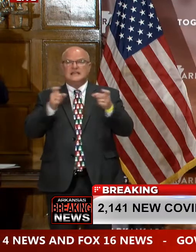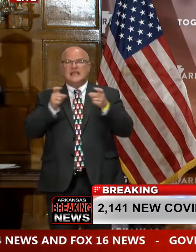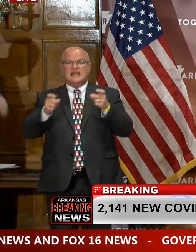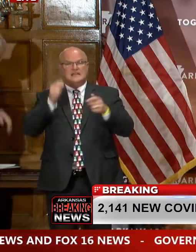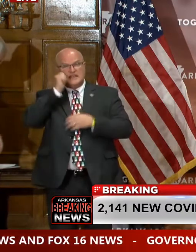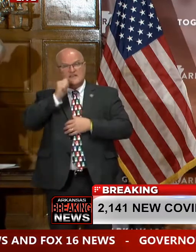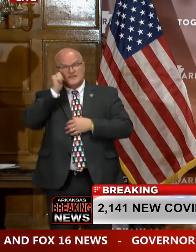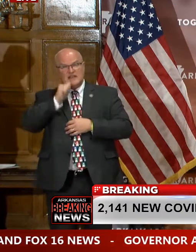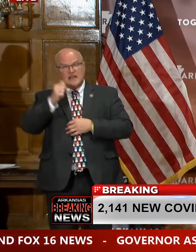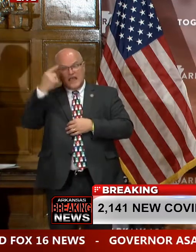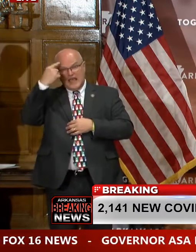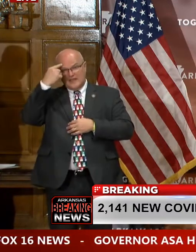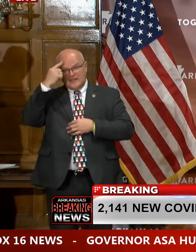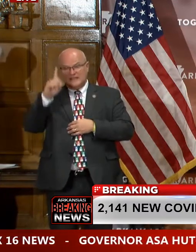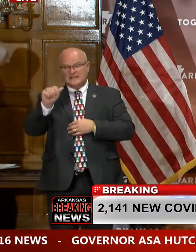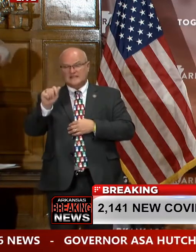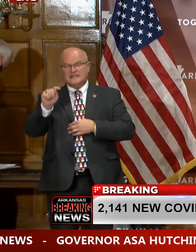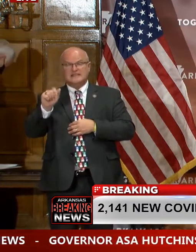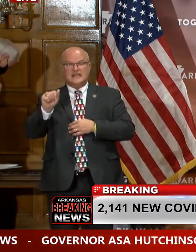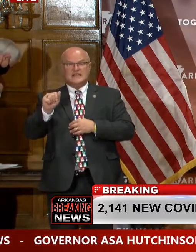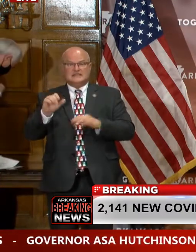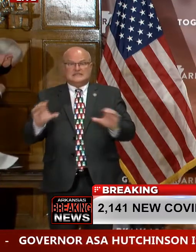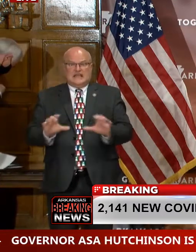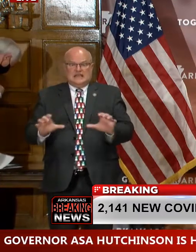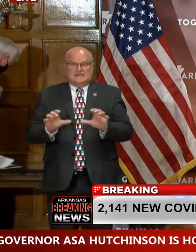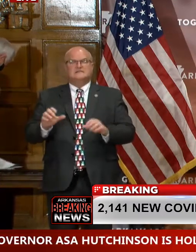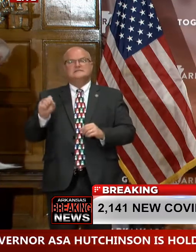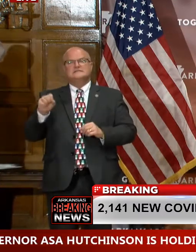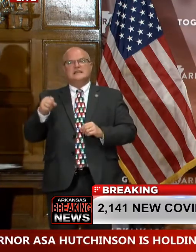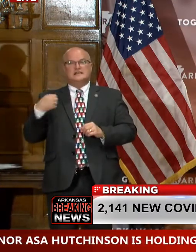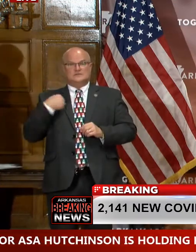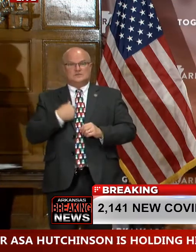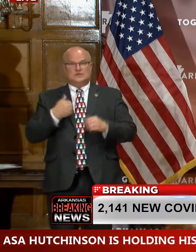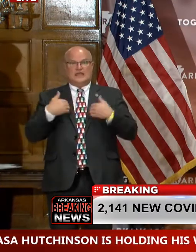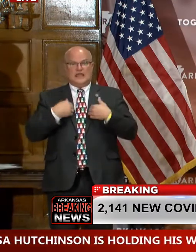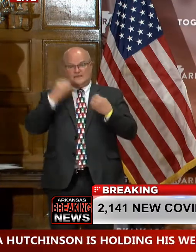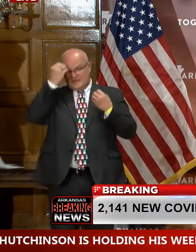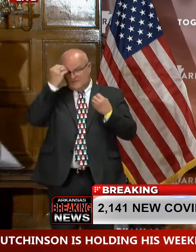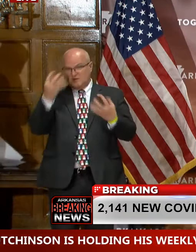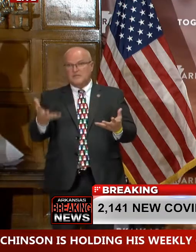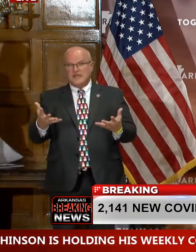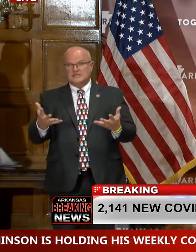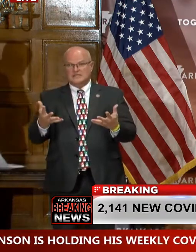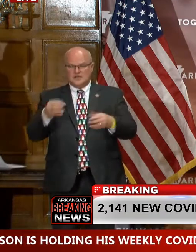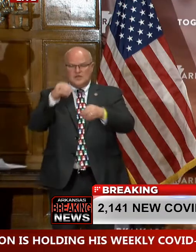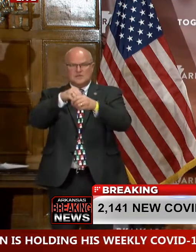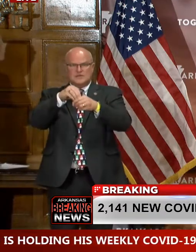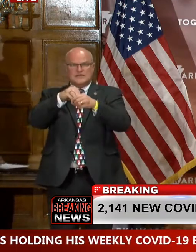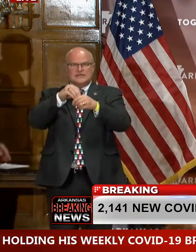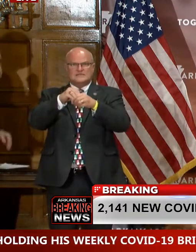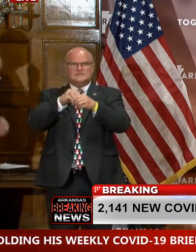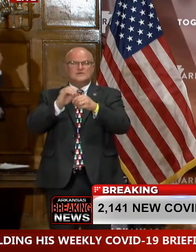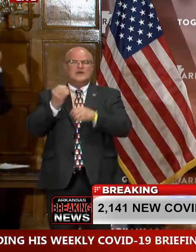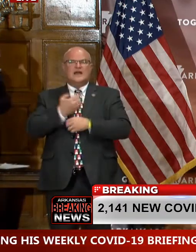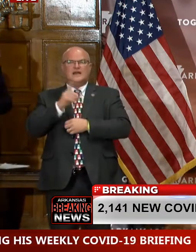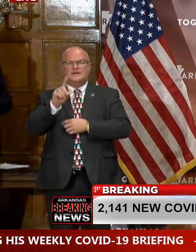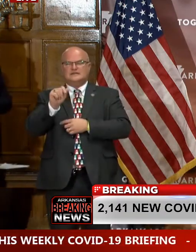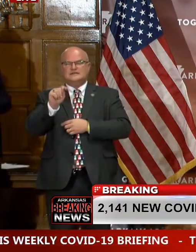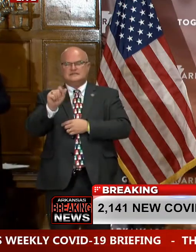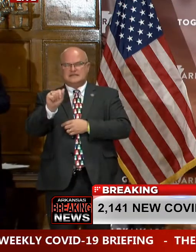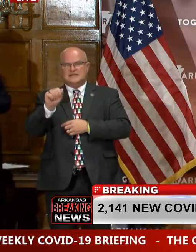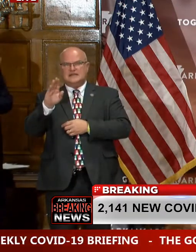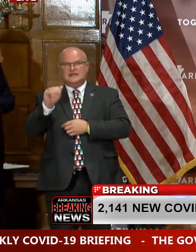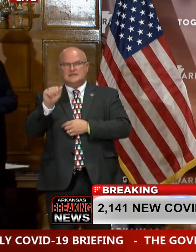each day. Do I think the data is robust enough to act on? Yes, I do, because that information we're putting into our databases, our